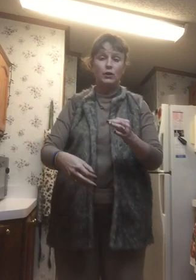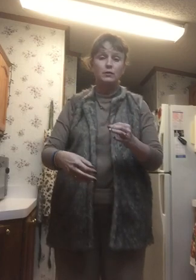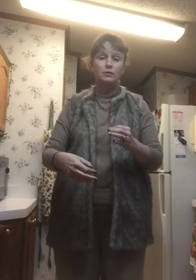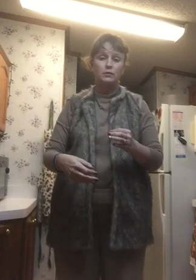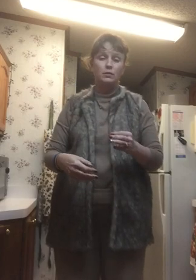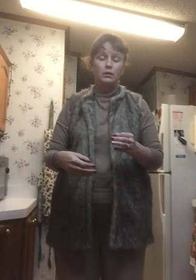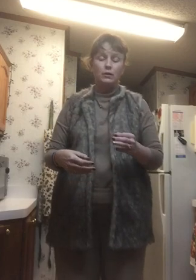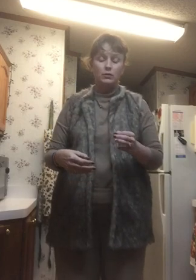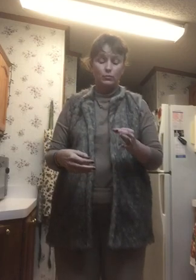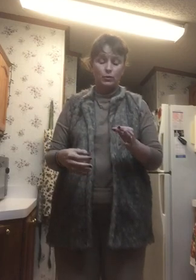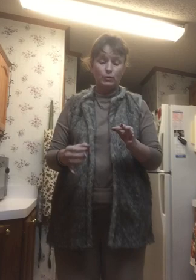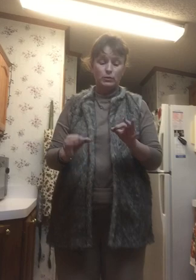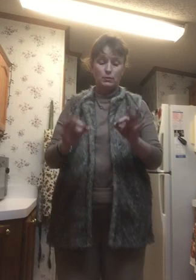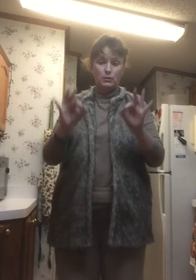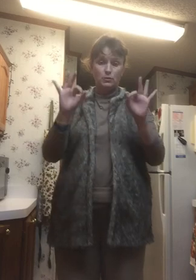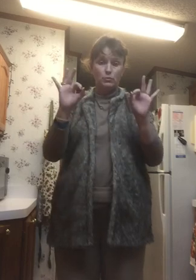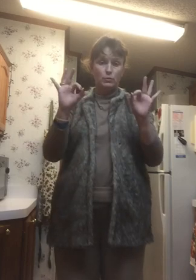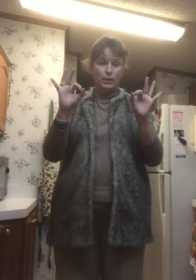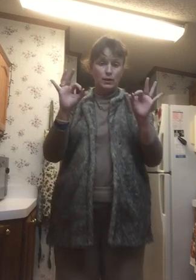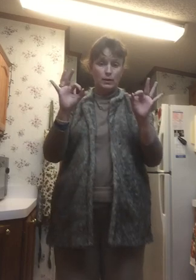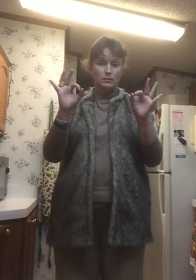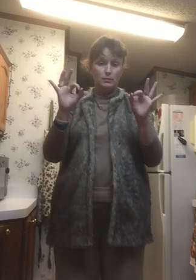dawn, we're going to make two okay hands.